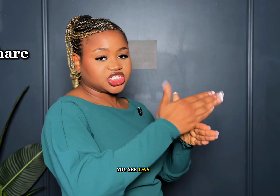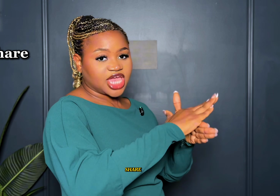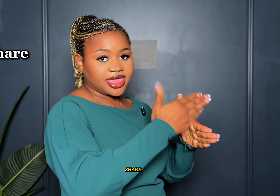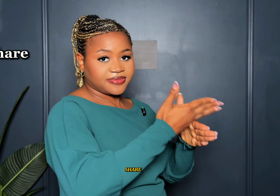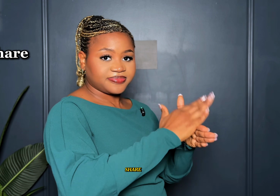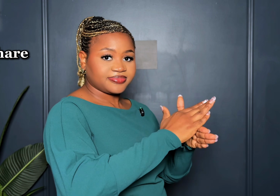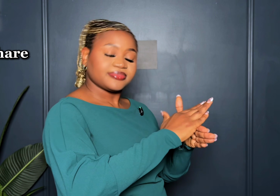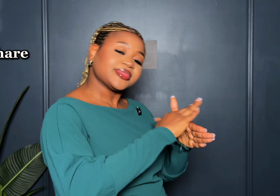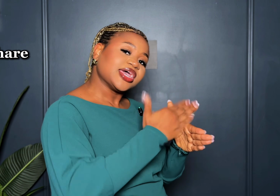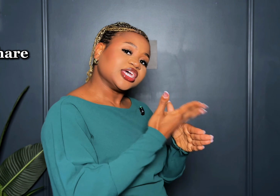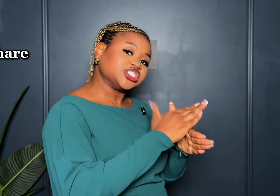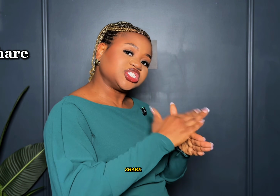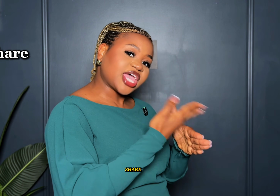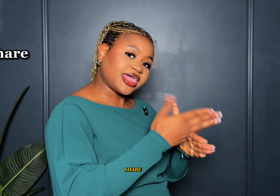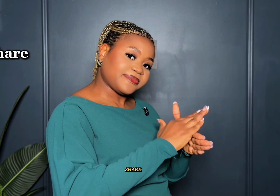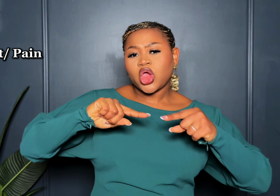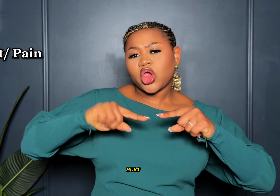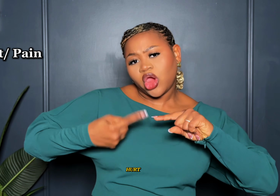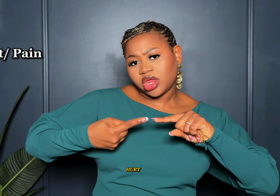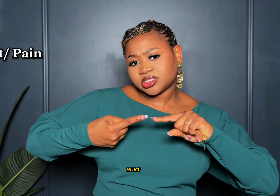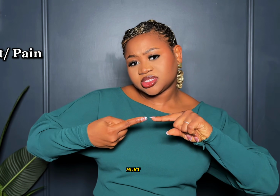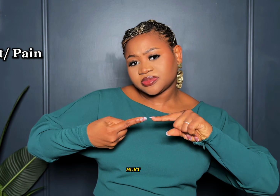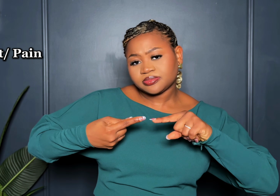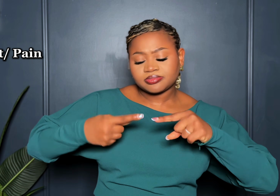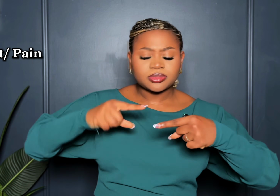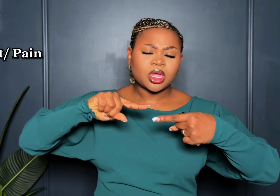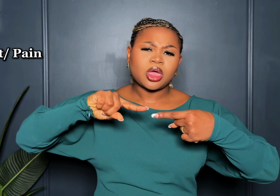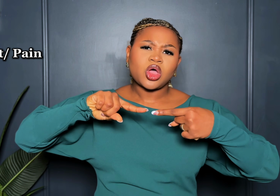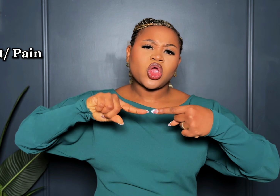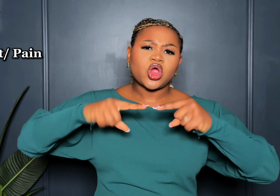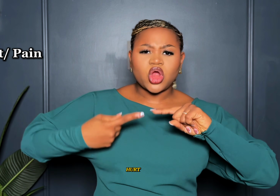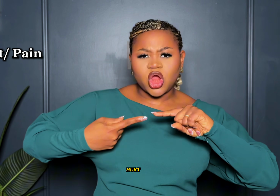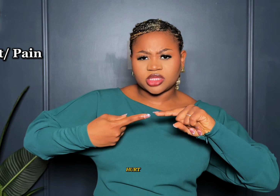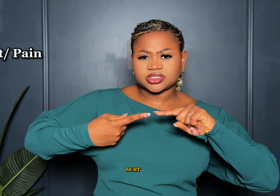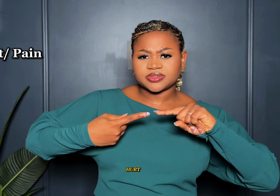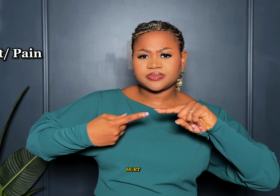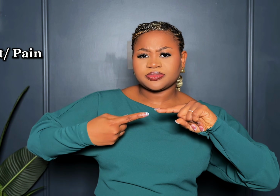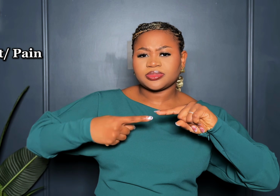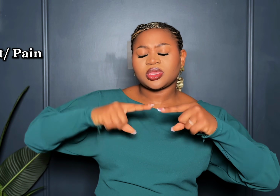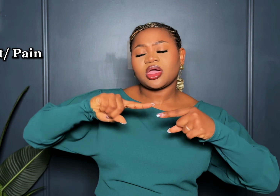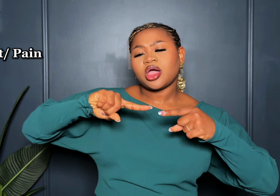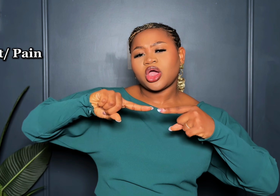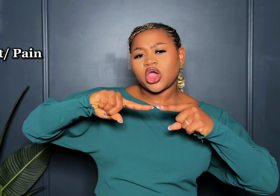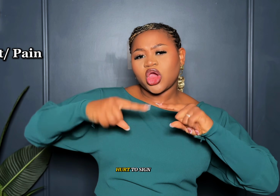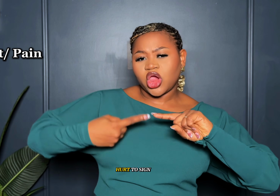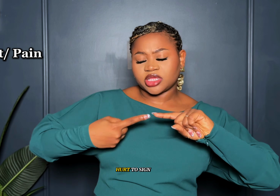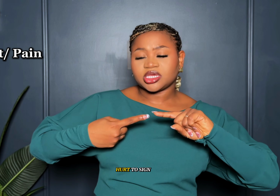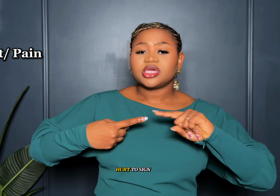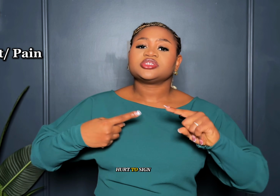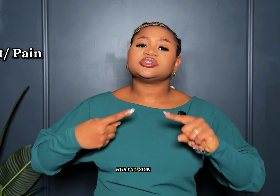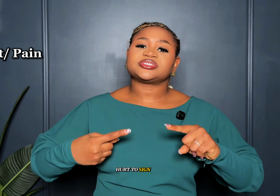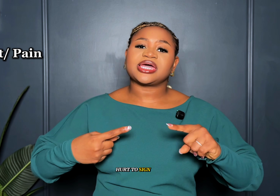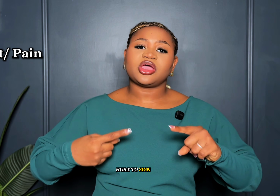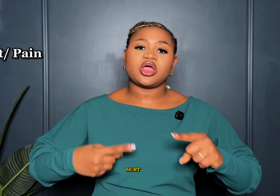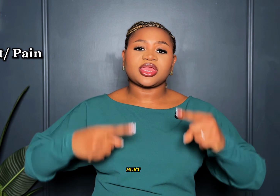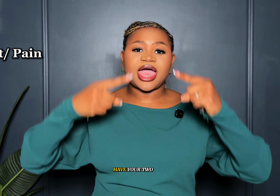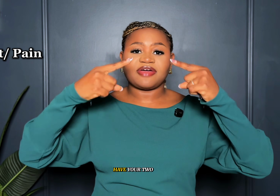Share. Share. Hurt. Hurt. Hurt. To sign hurt, have your